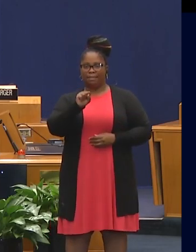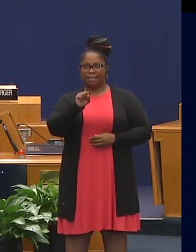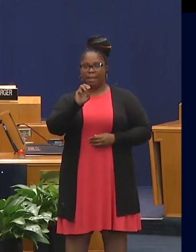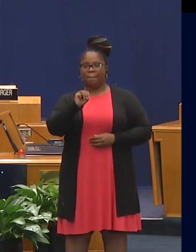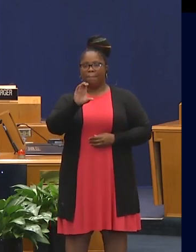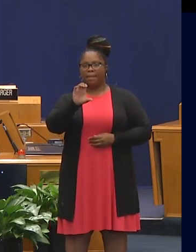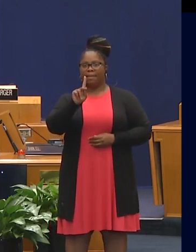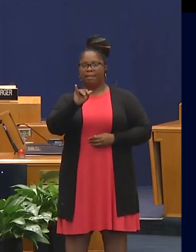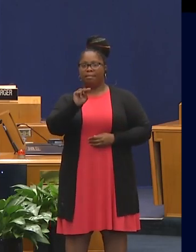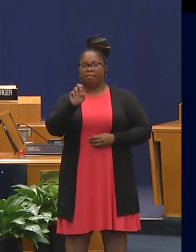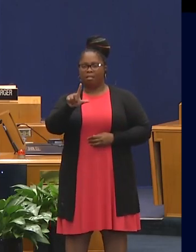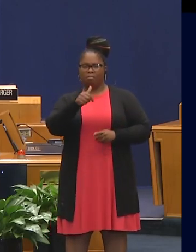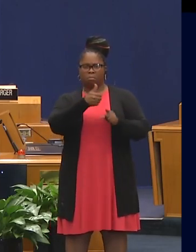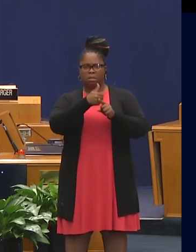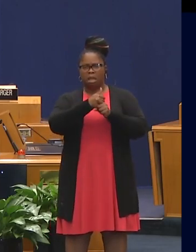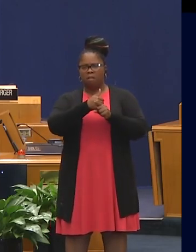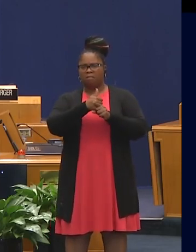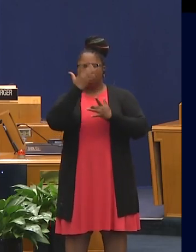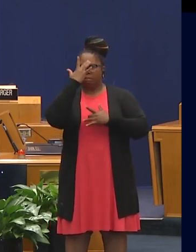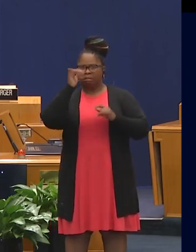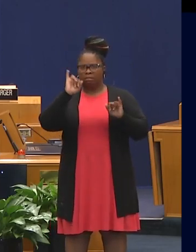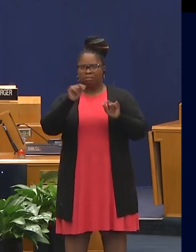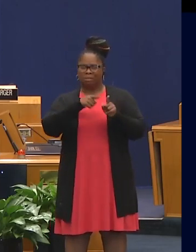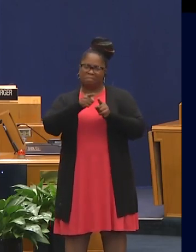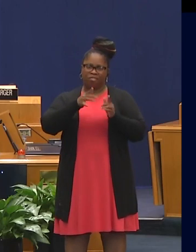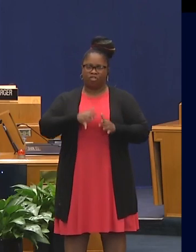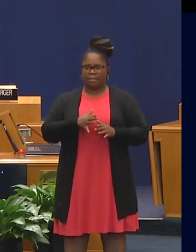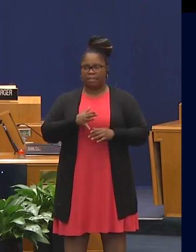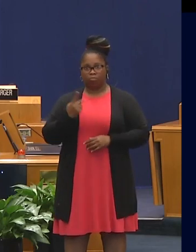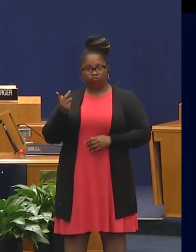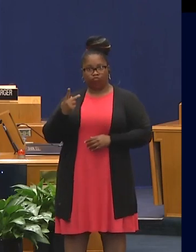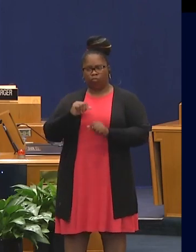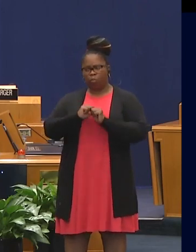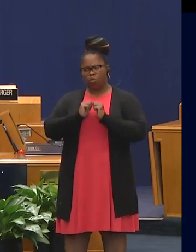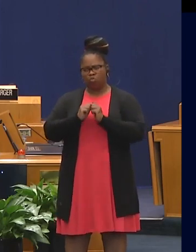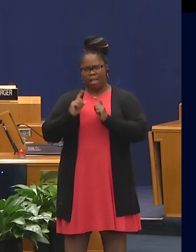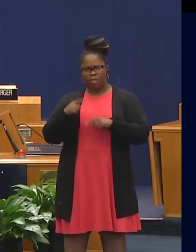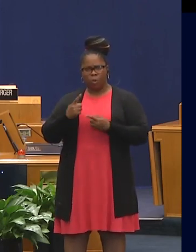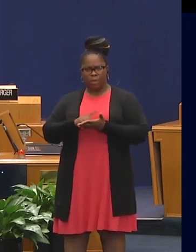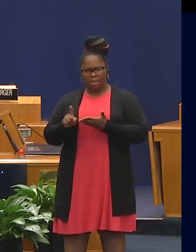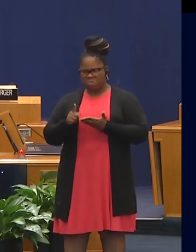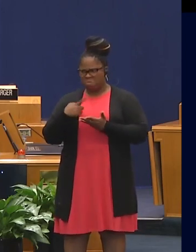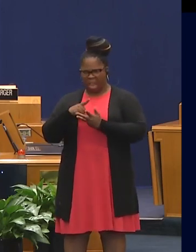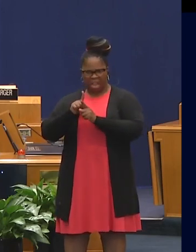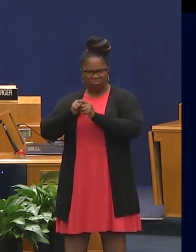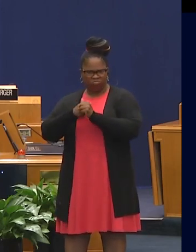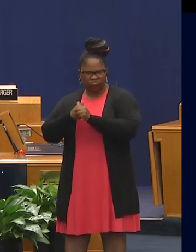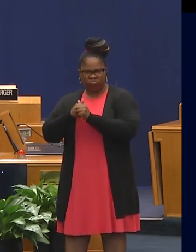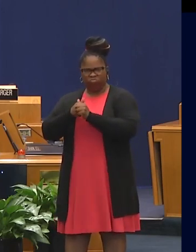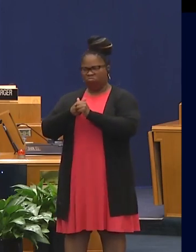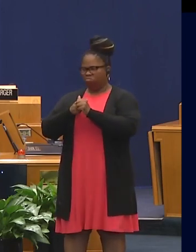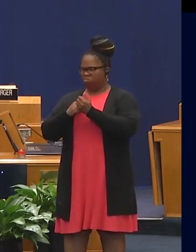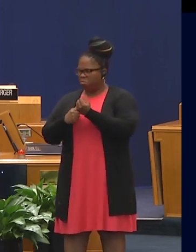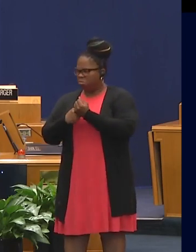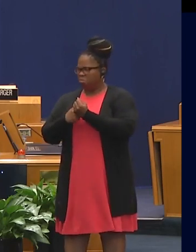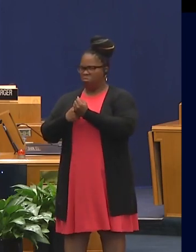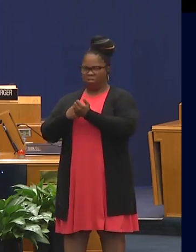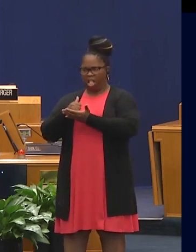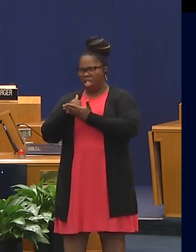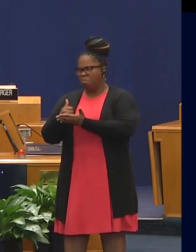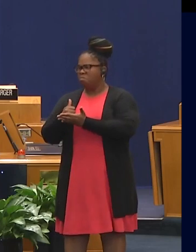specialist. He and I have been working together over the past week, and I will be here to support him for as long as is necessary to ensure a smooth and